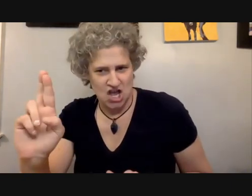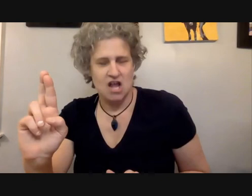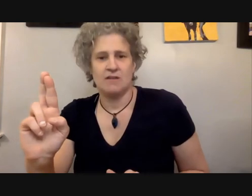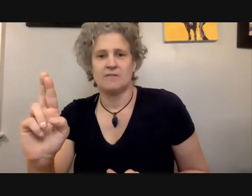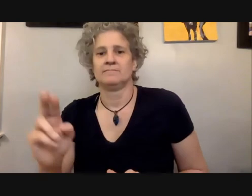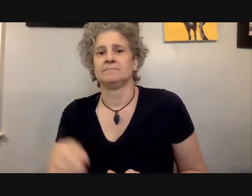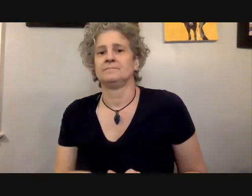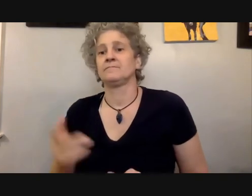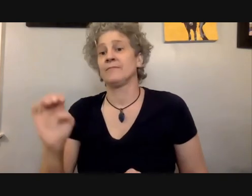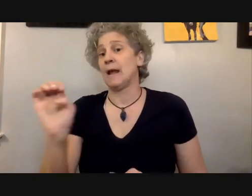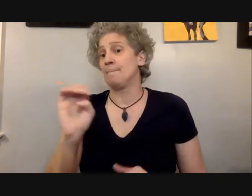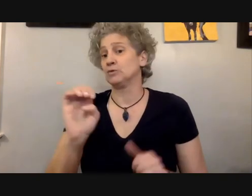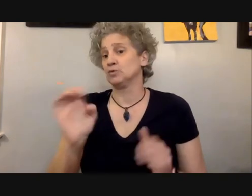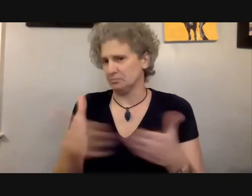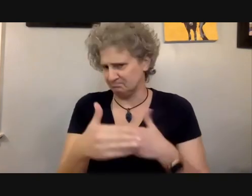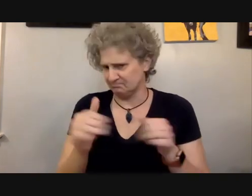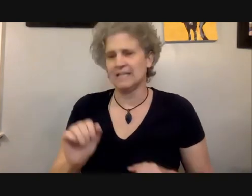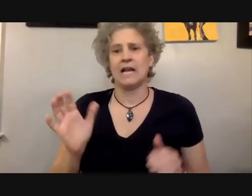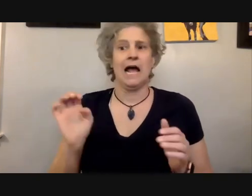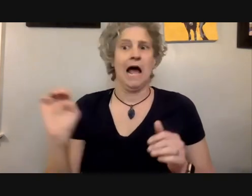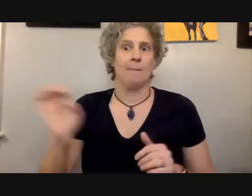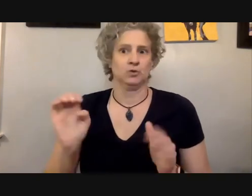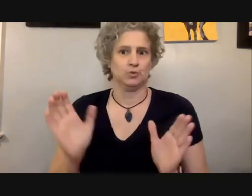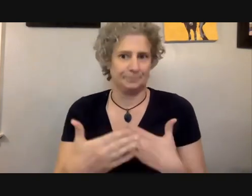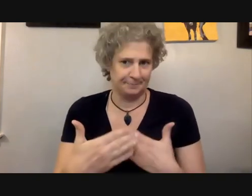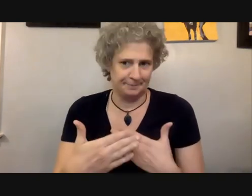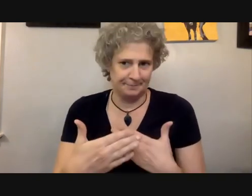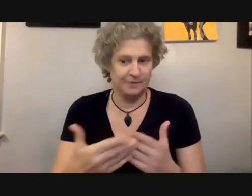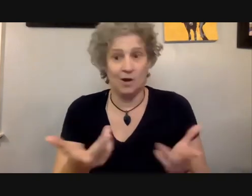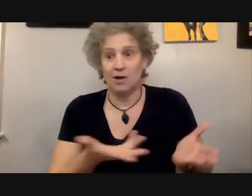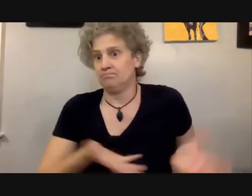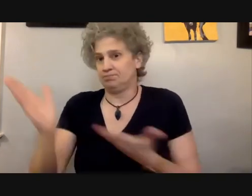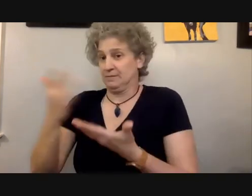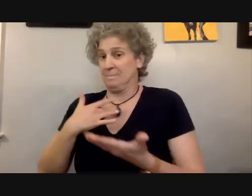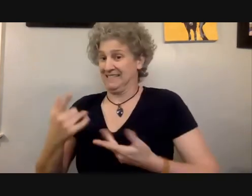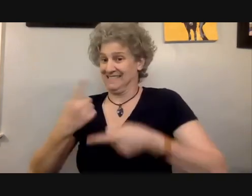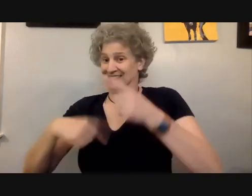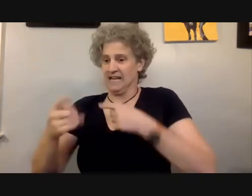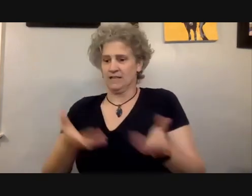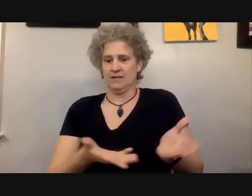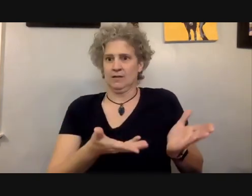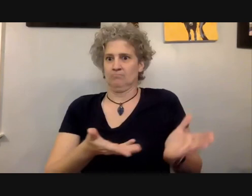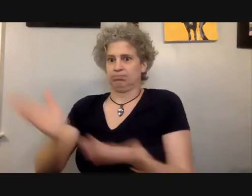ER is just the finger spelling of E and R. Emergency room.